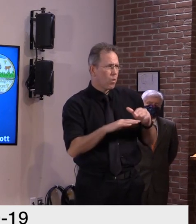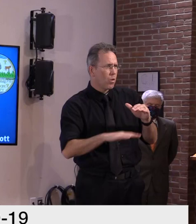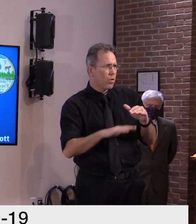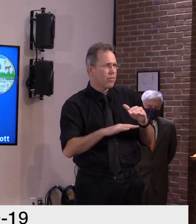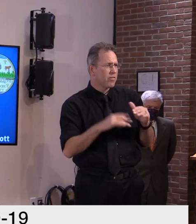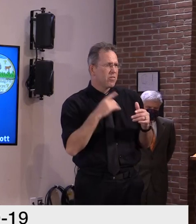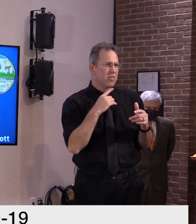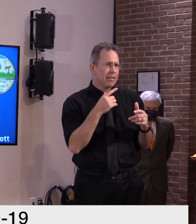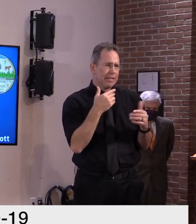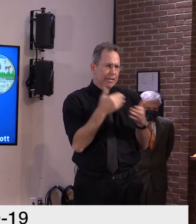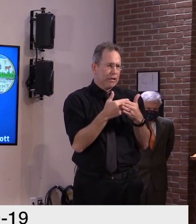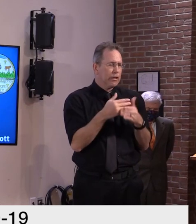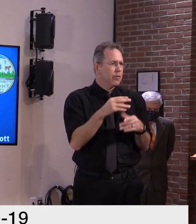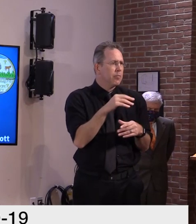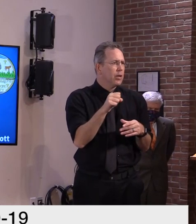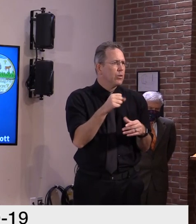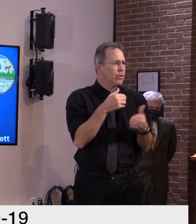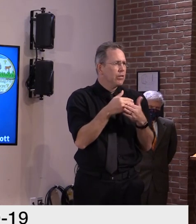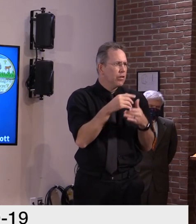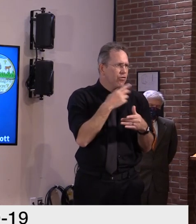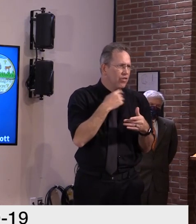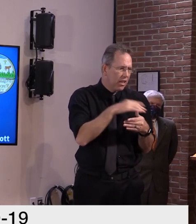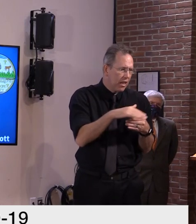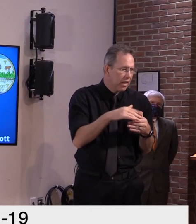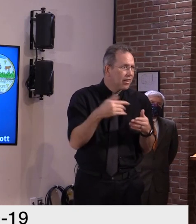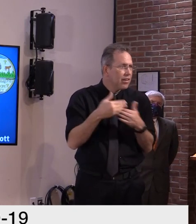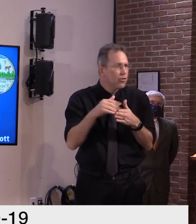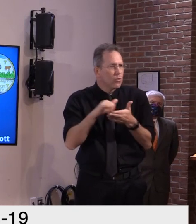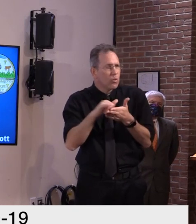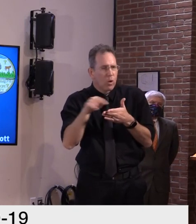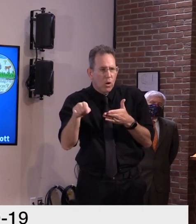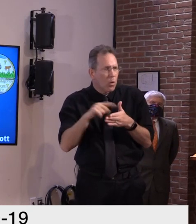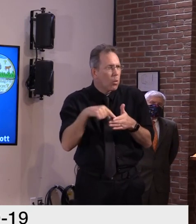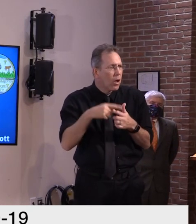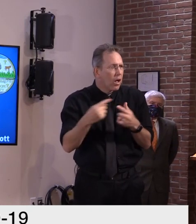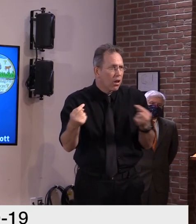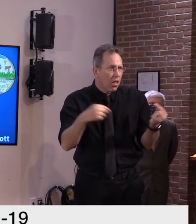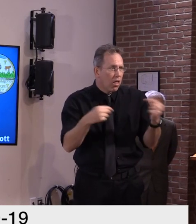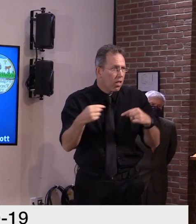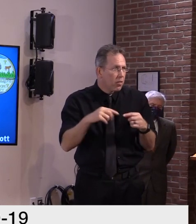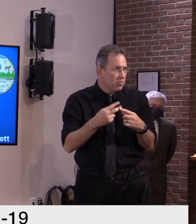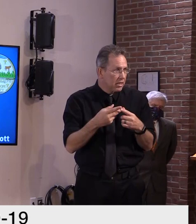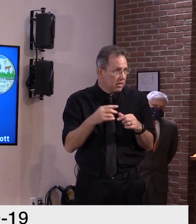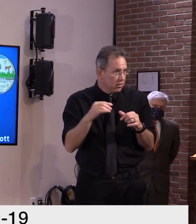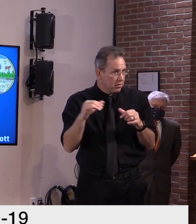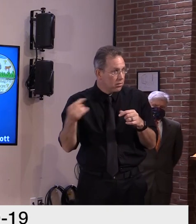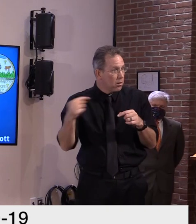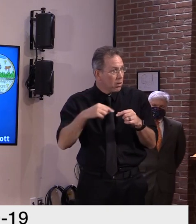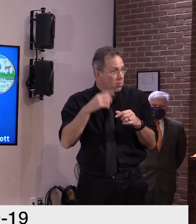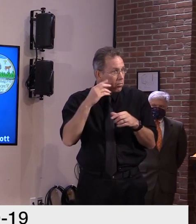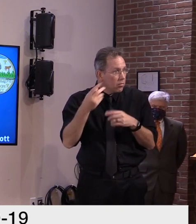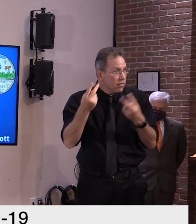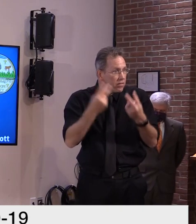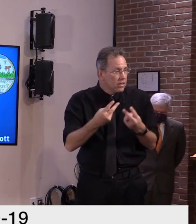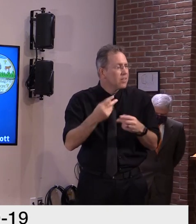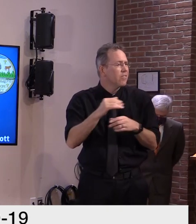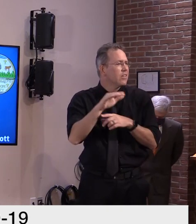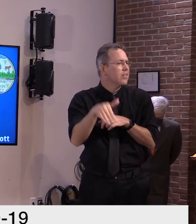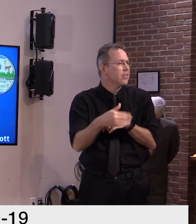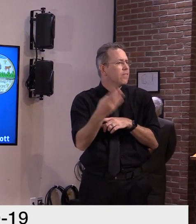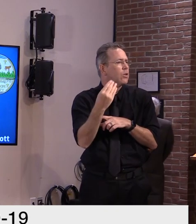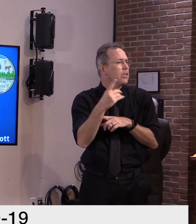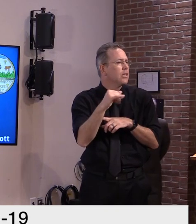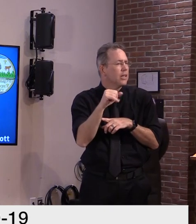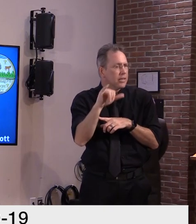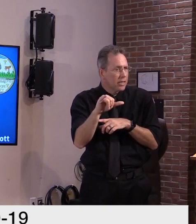ahead. If you want to come here for Christmas break, you need to quarantine before coming here. We recognize that ski areas